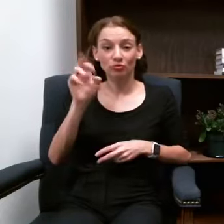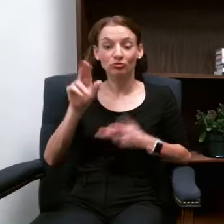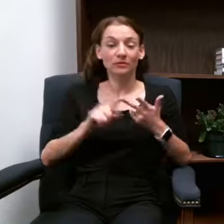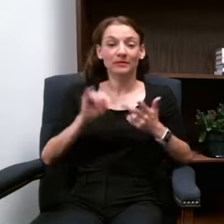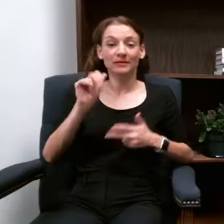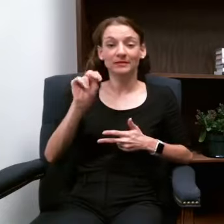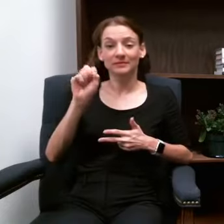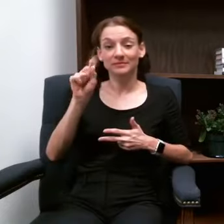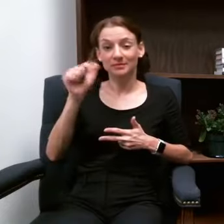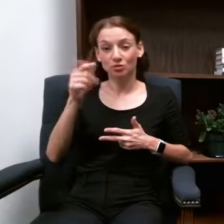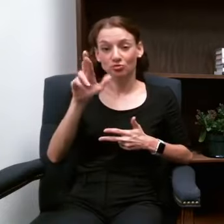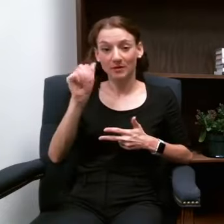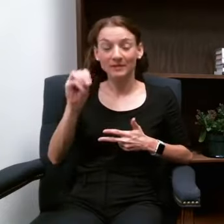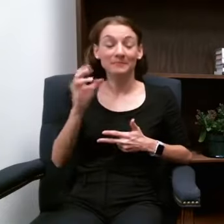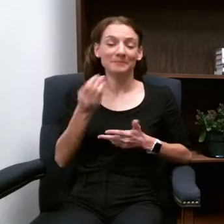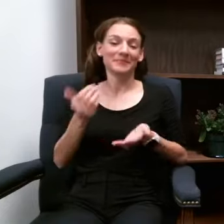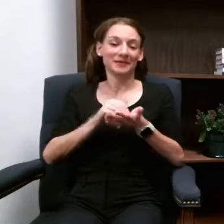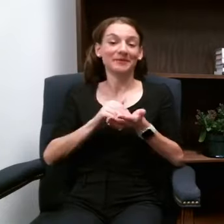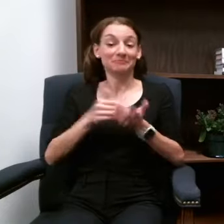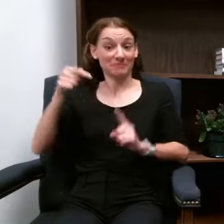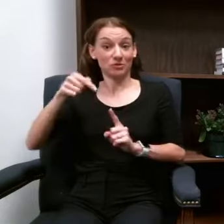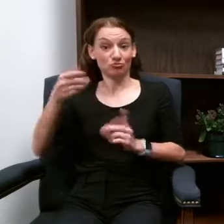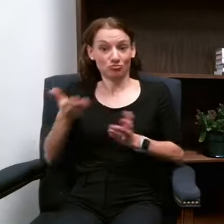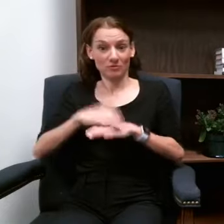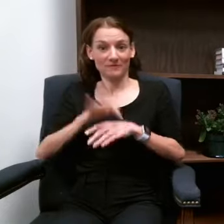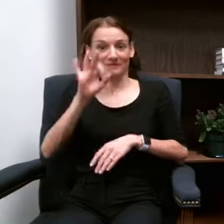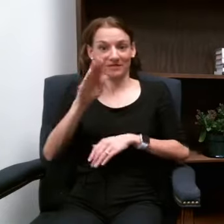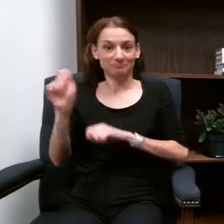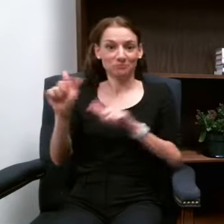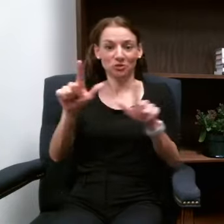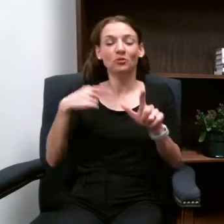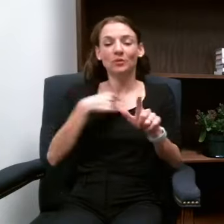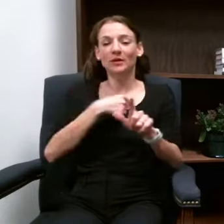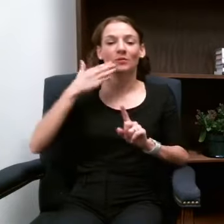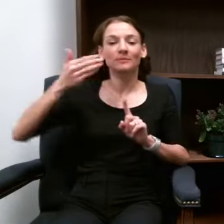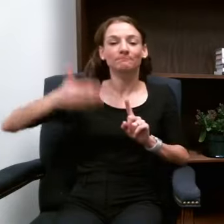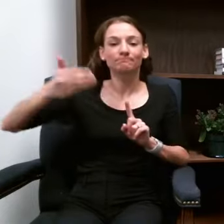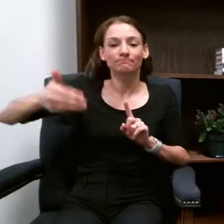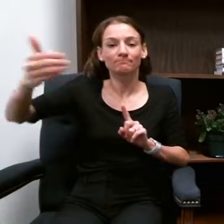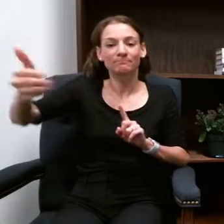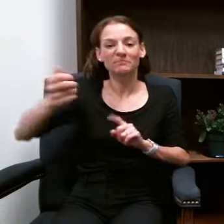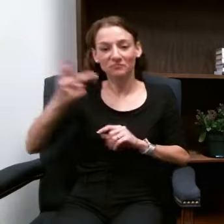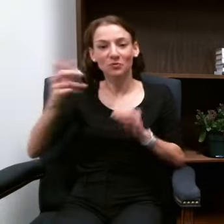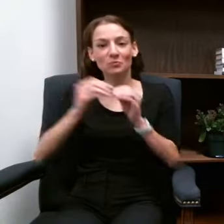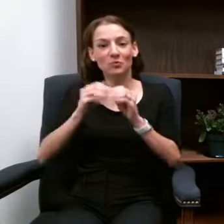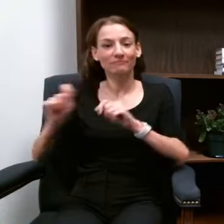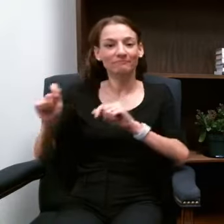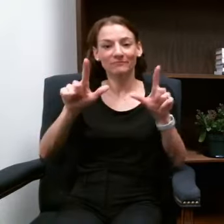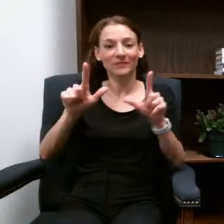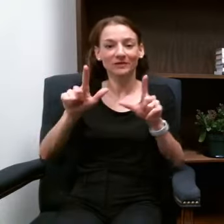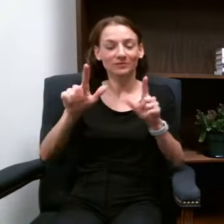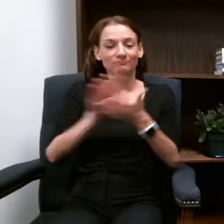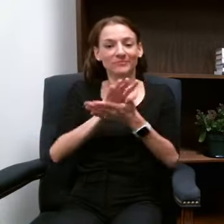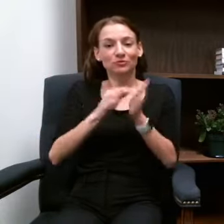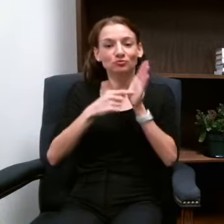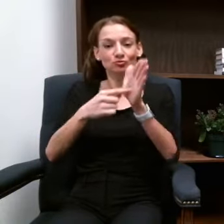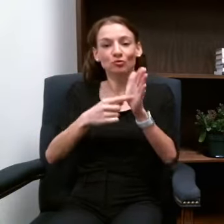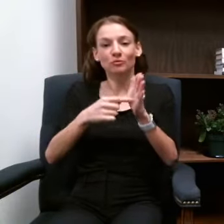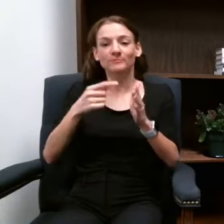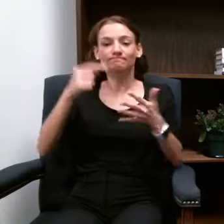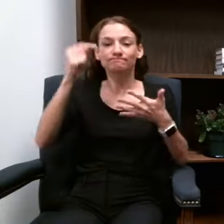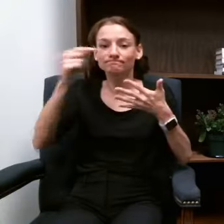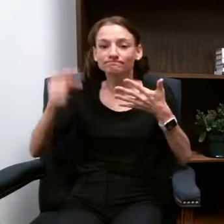Instagram, and here again on Facebook, we'll be doing a series of events throughout today talking about and highlighting some of these